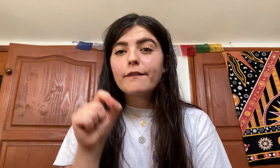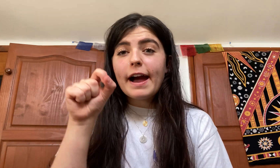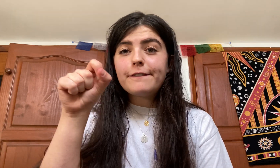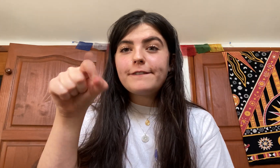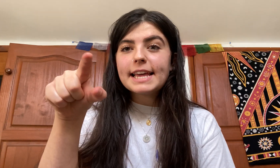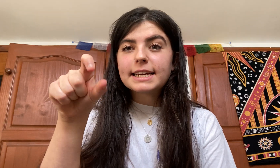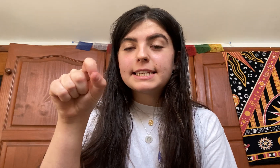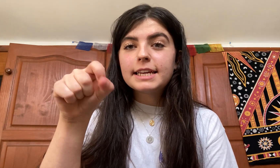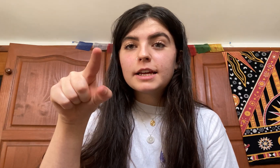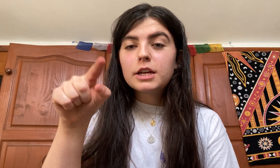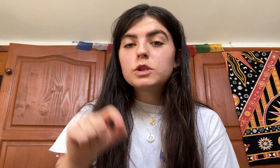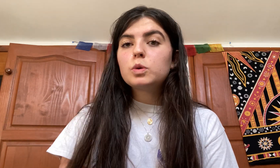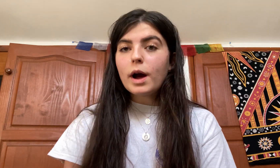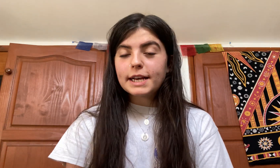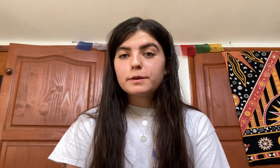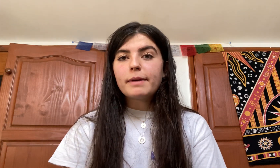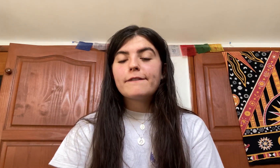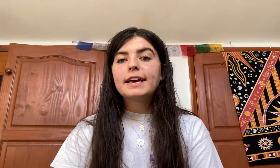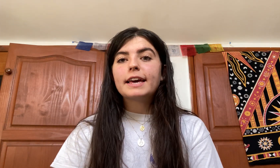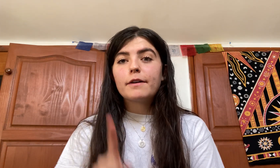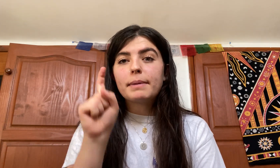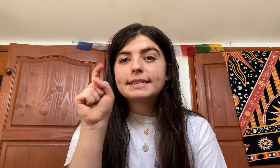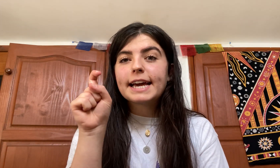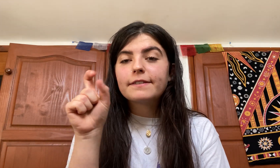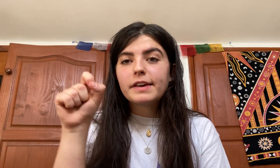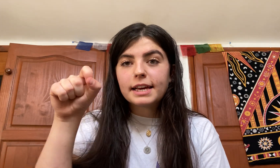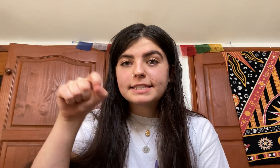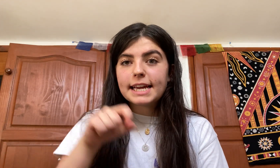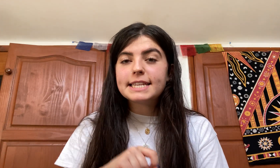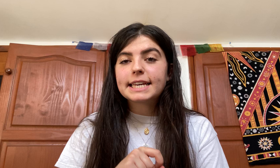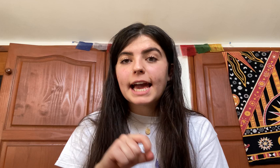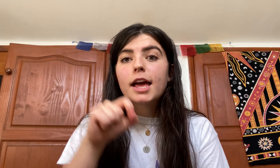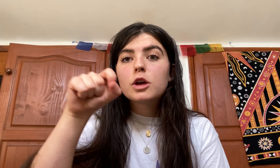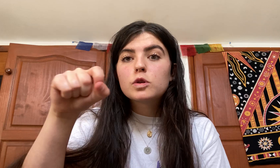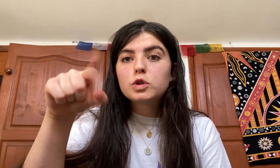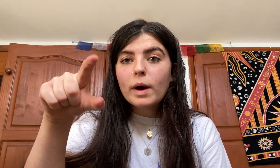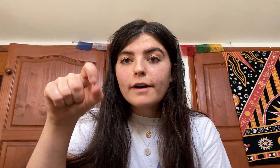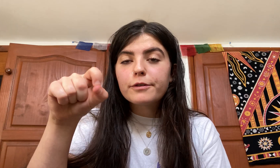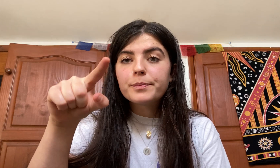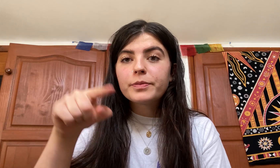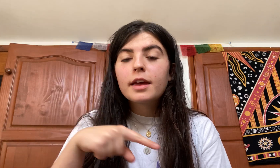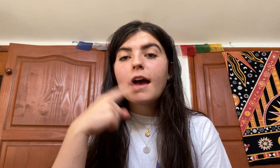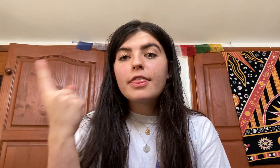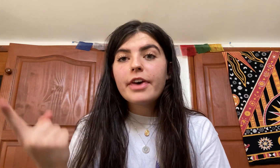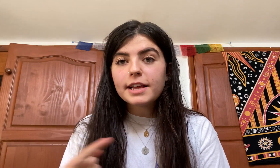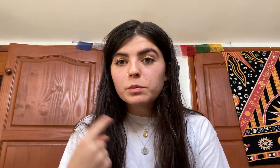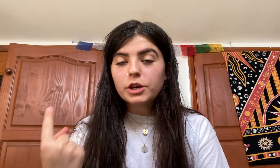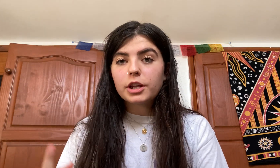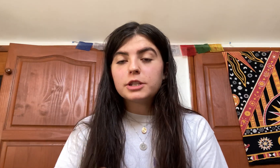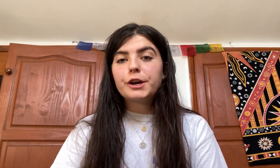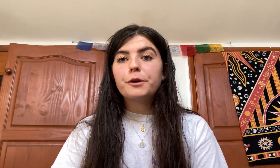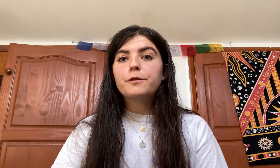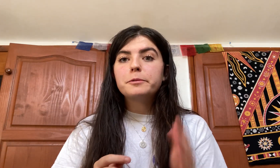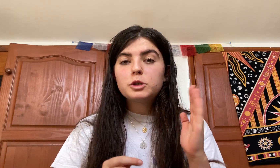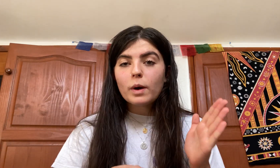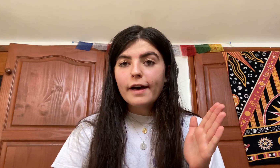I flicked twice with my finger, my second finger, to indicate 12. And that's what you're going to do from 12